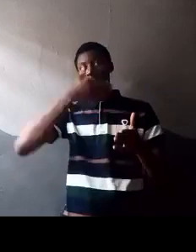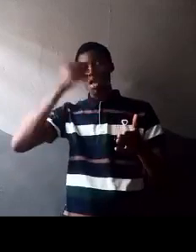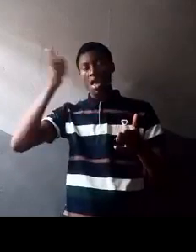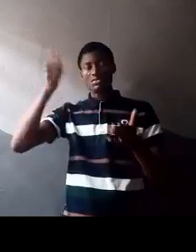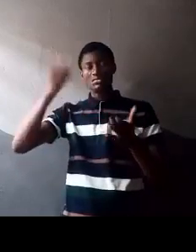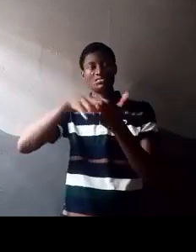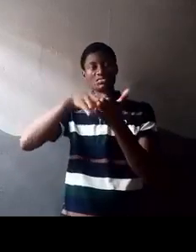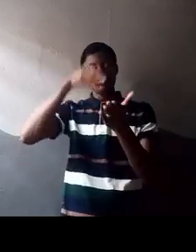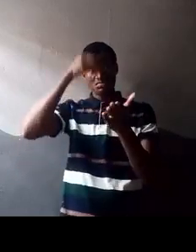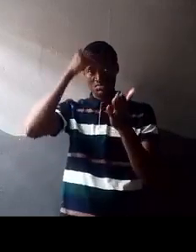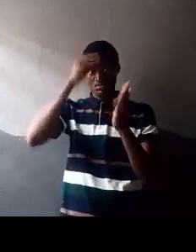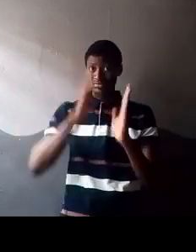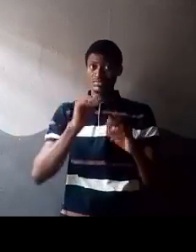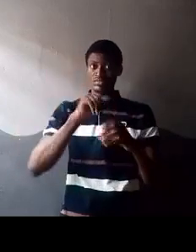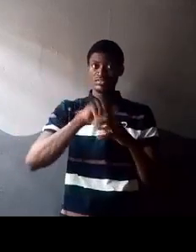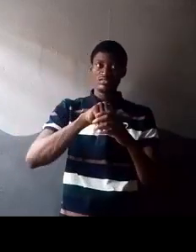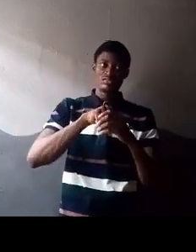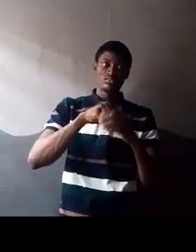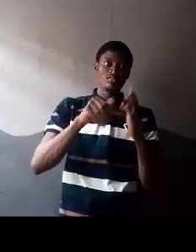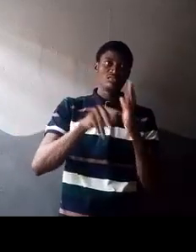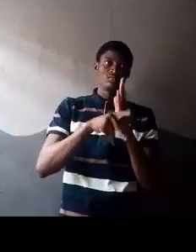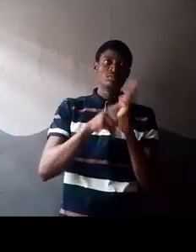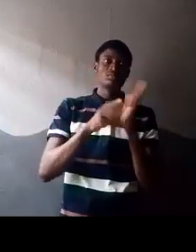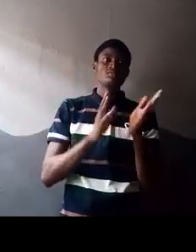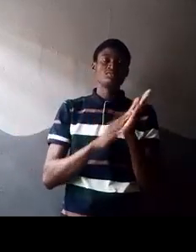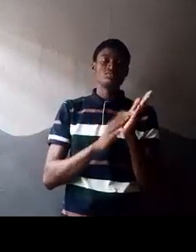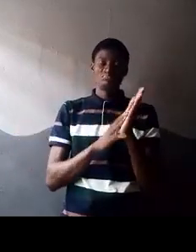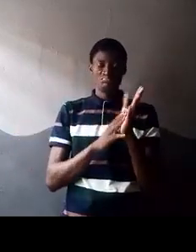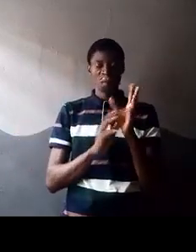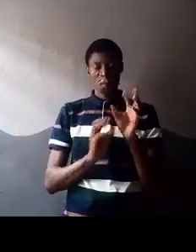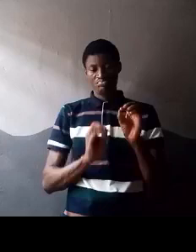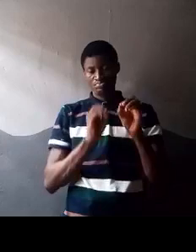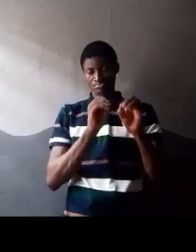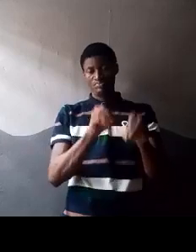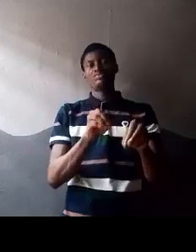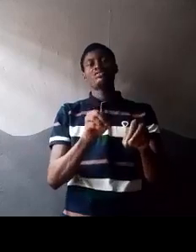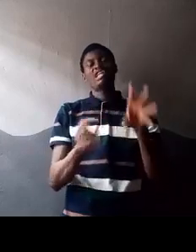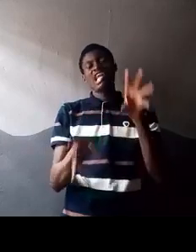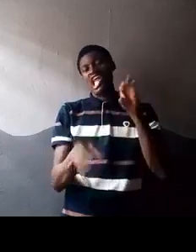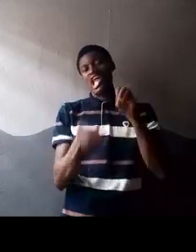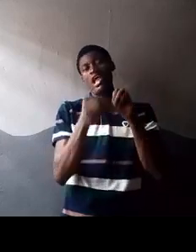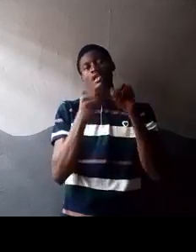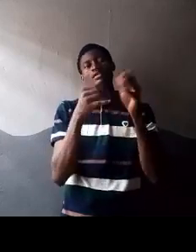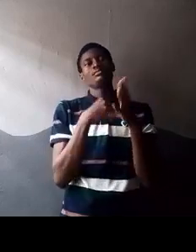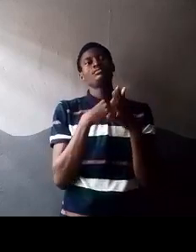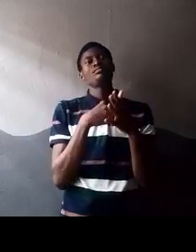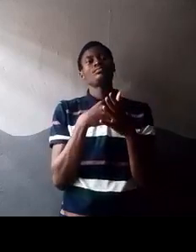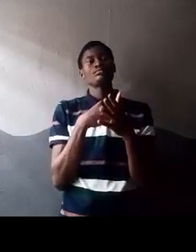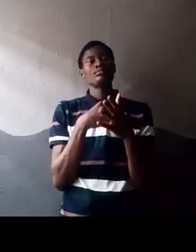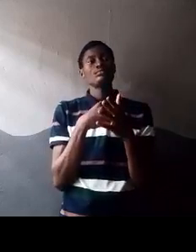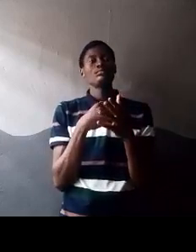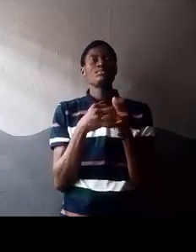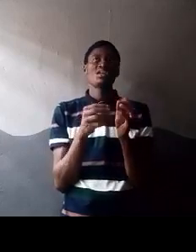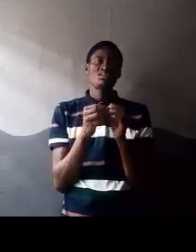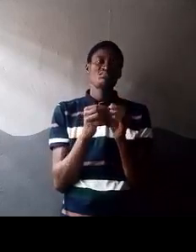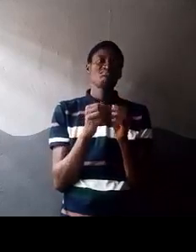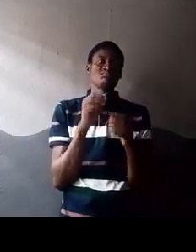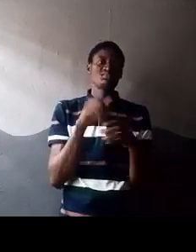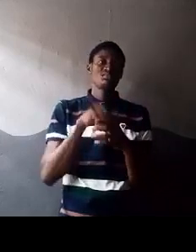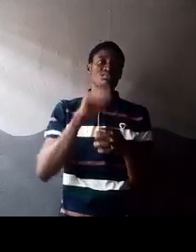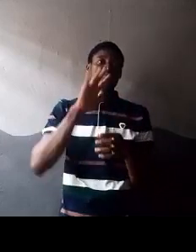primary school. I included it there. I graduated top 5% of my class. It's somewhere